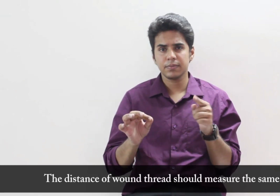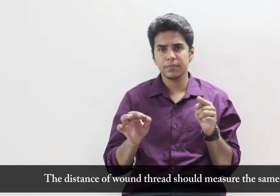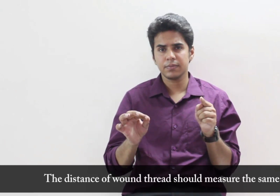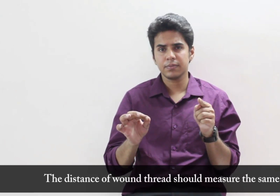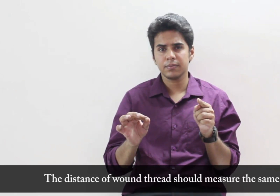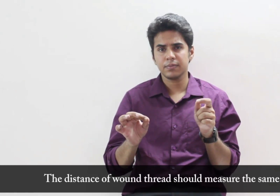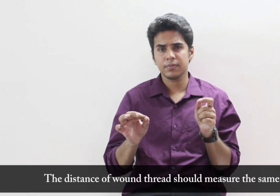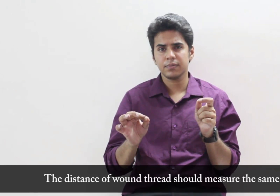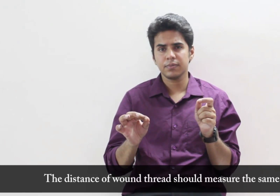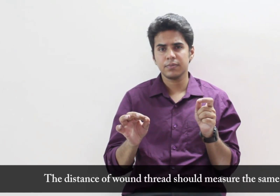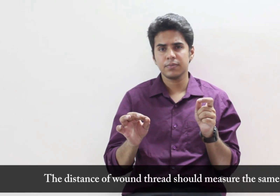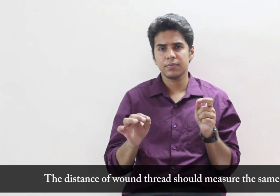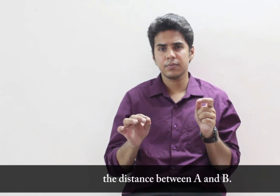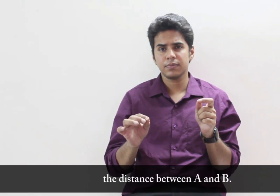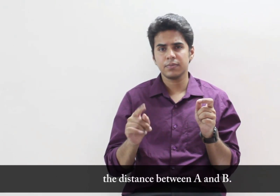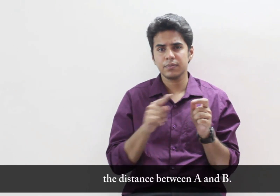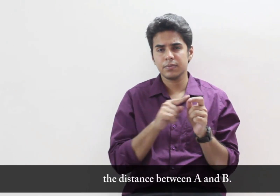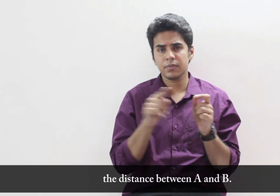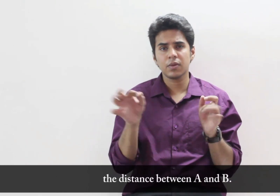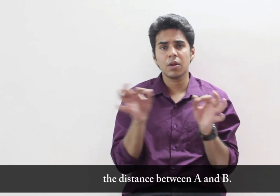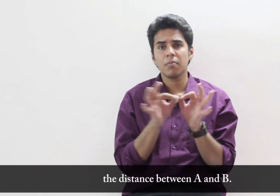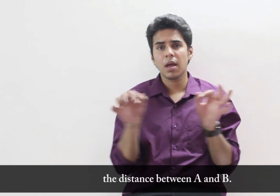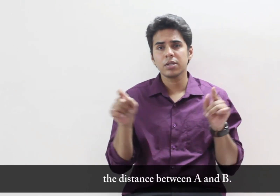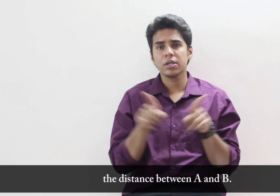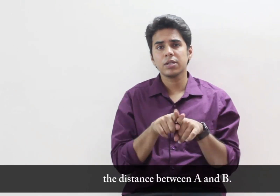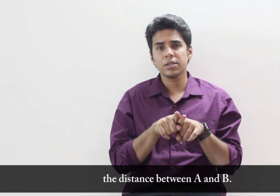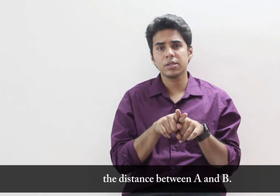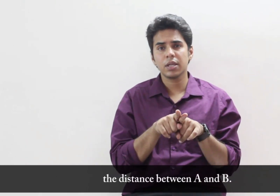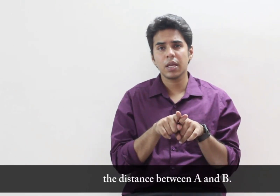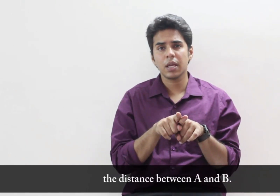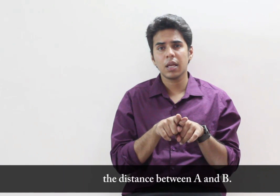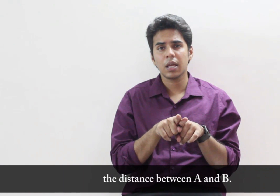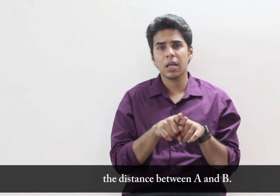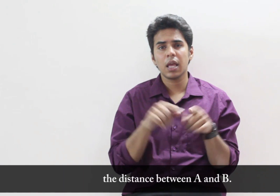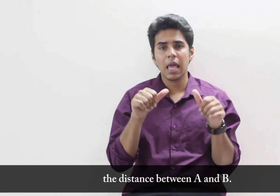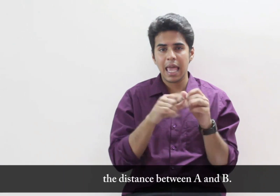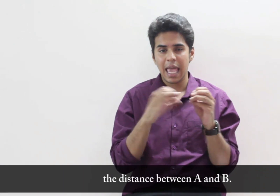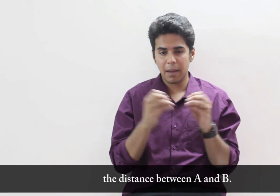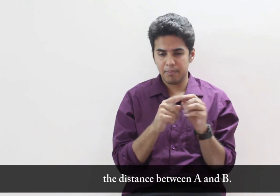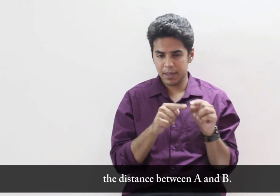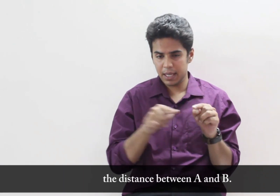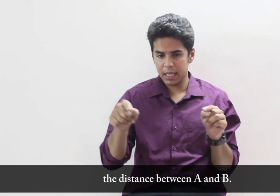same as the distance between A and B.